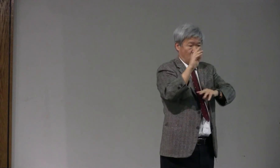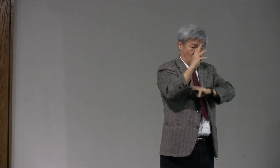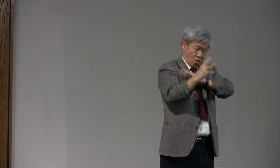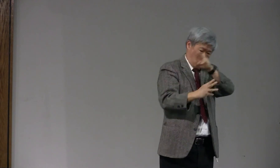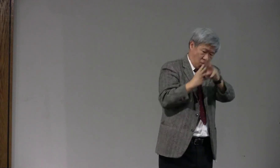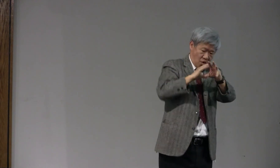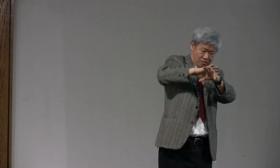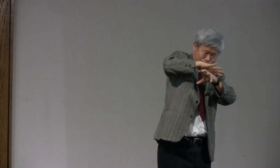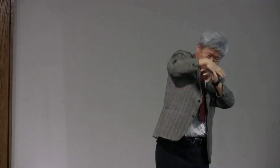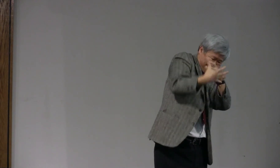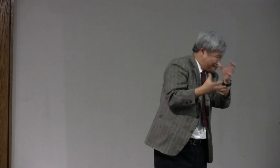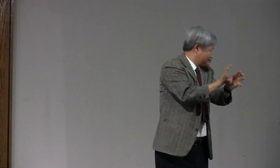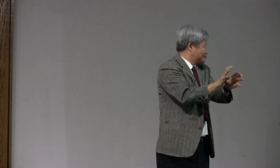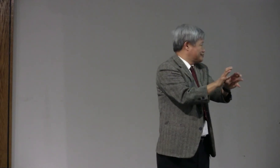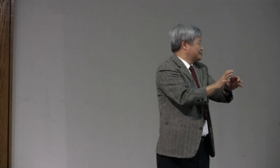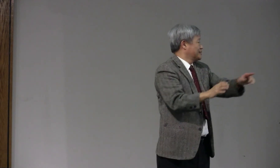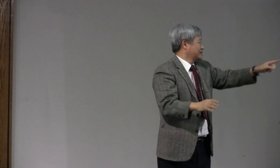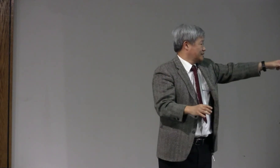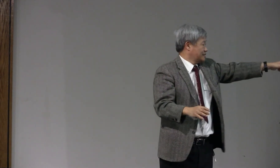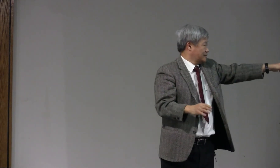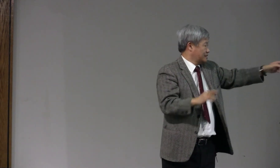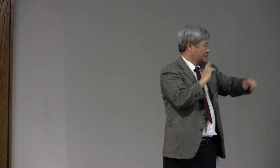The future and the nations of them which are saved